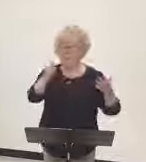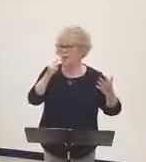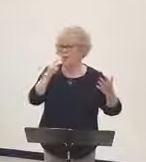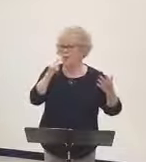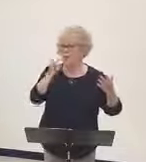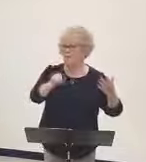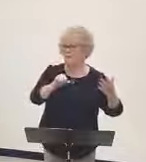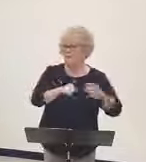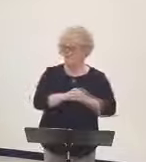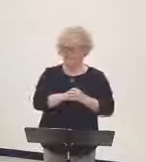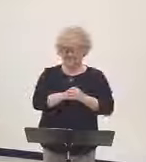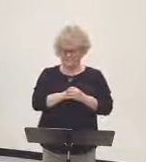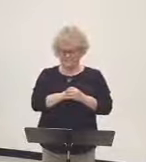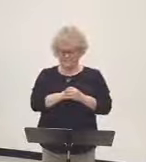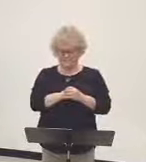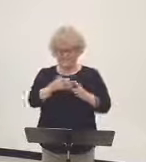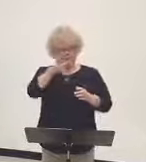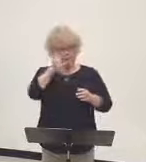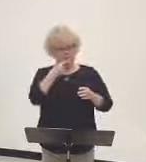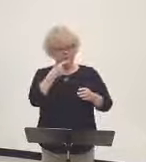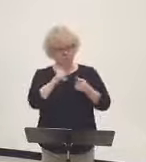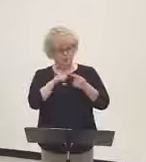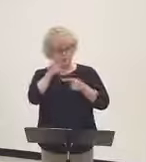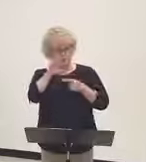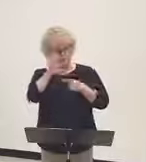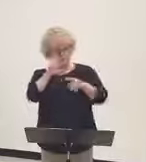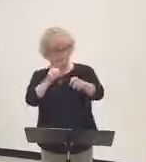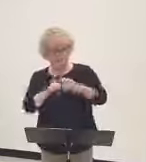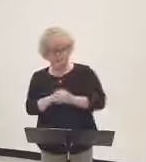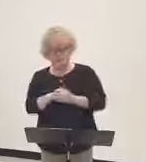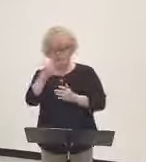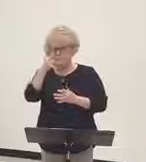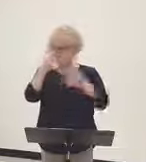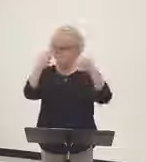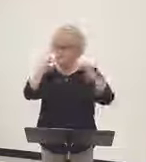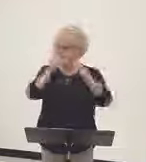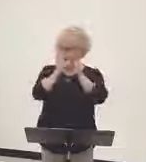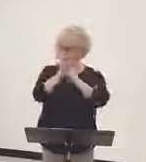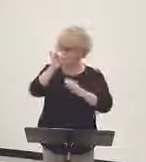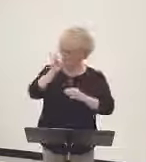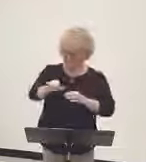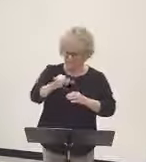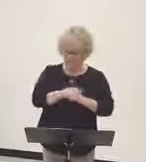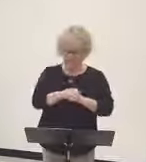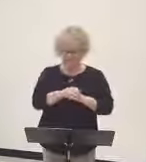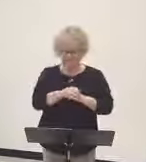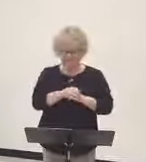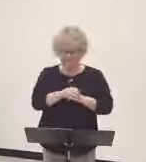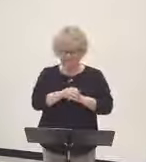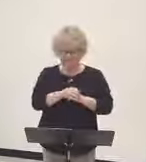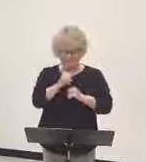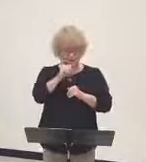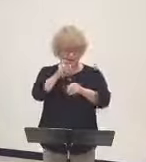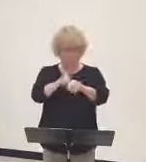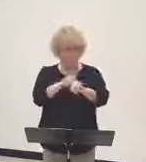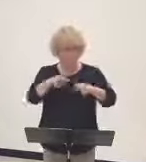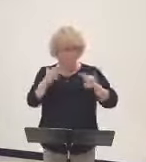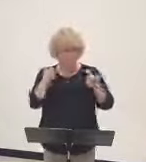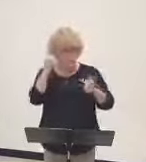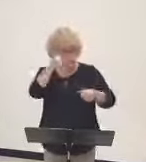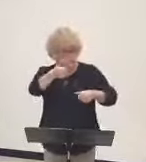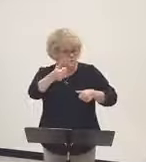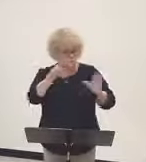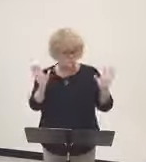made this request. So God said to him, "Because you have asked for this, not for a long life for